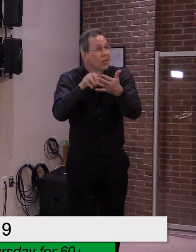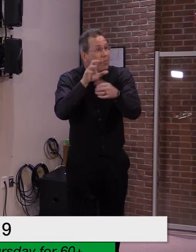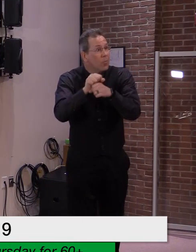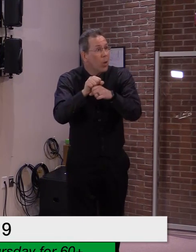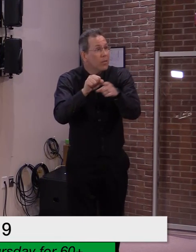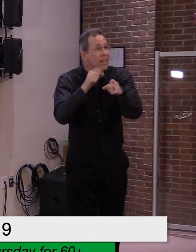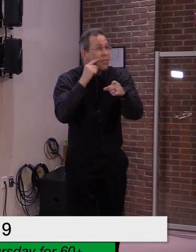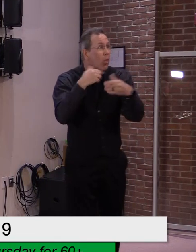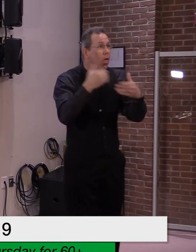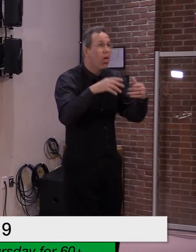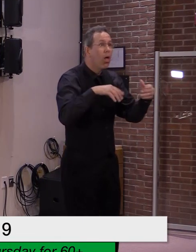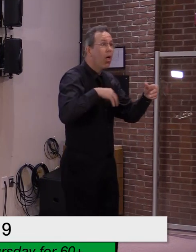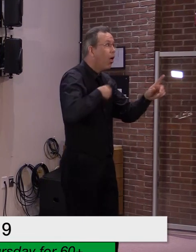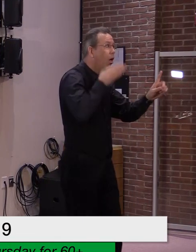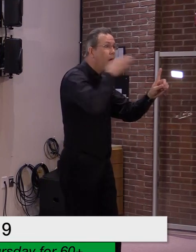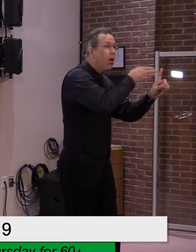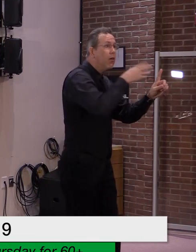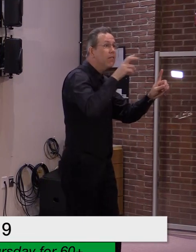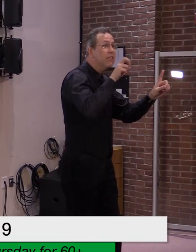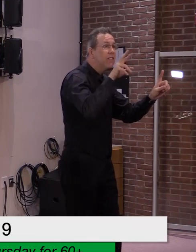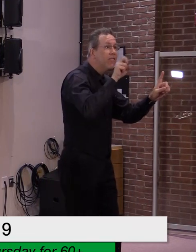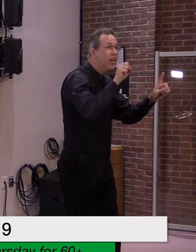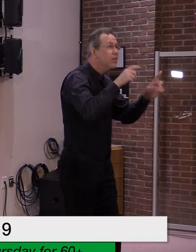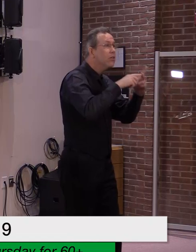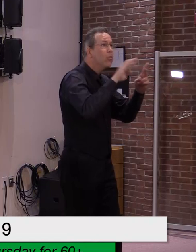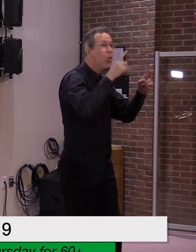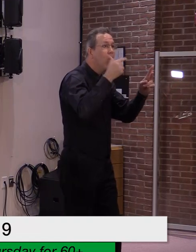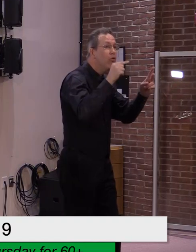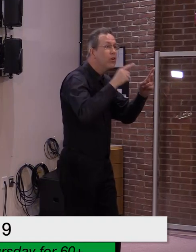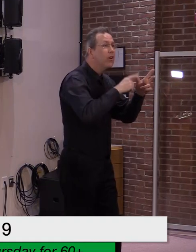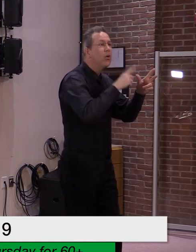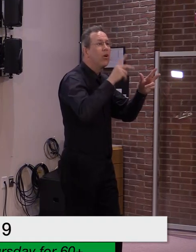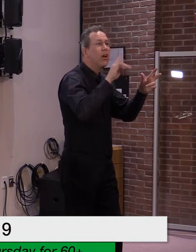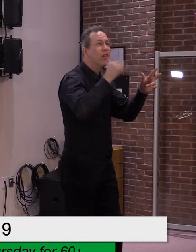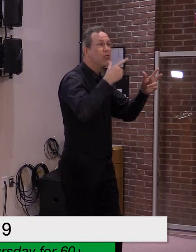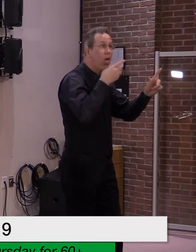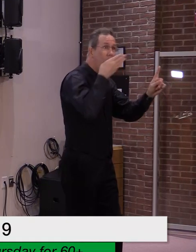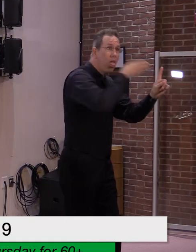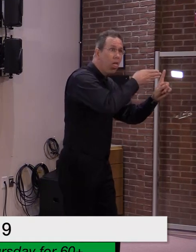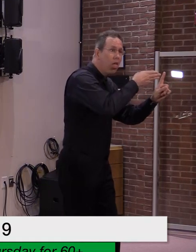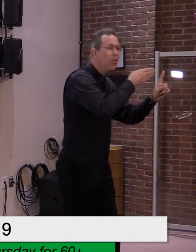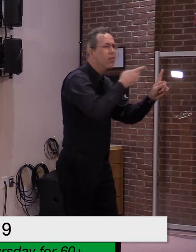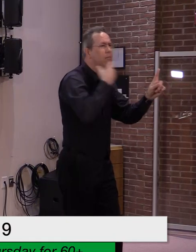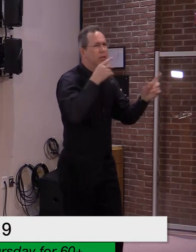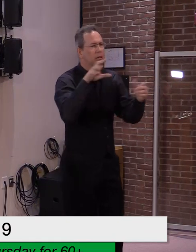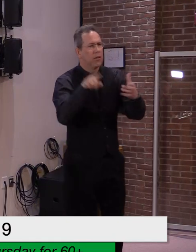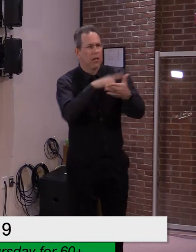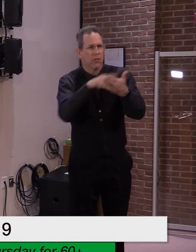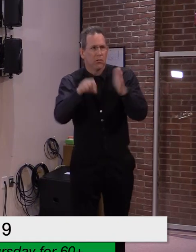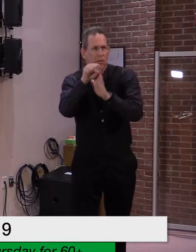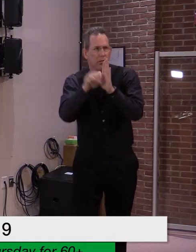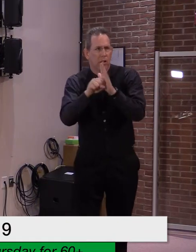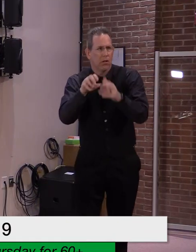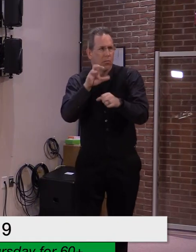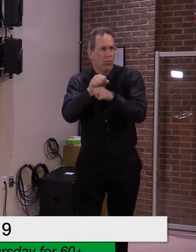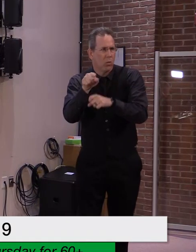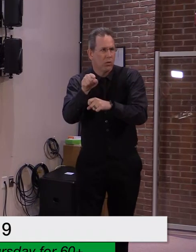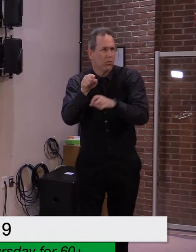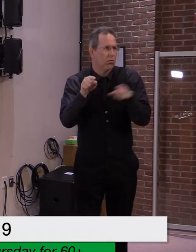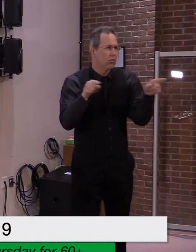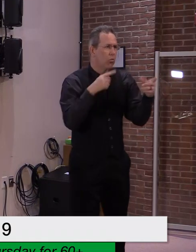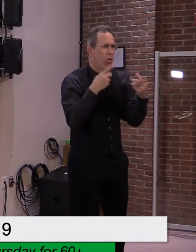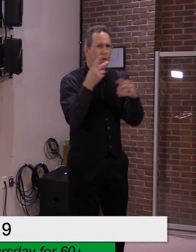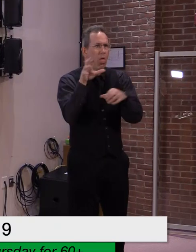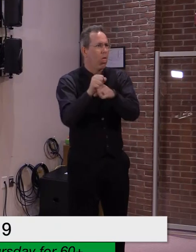of the participating pharmacies. That will allow us to reallocate that appointment to someone else. Again,